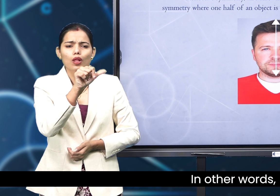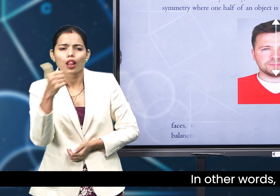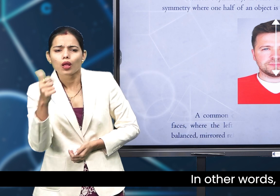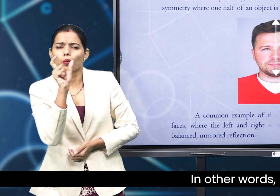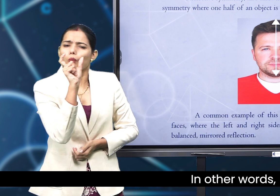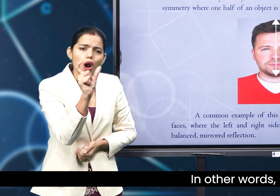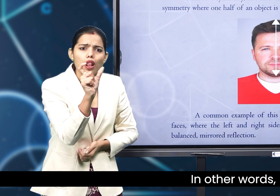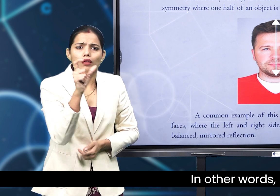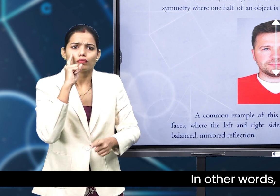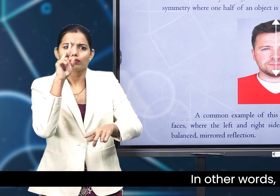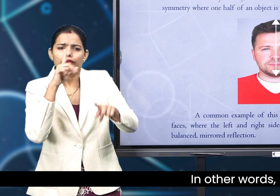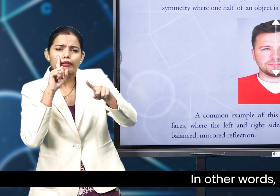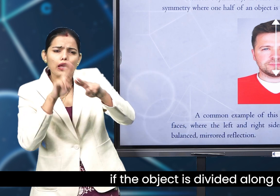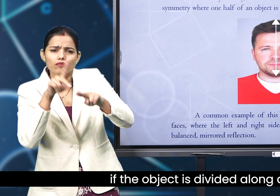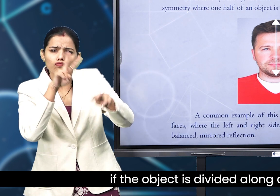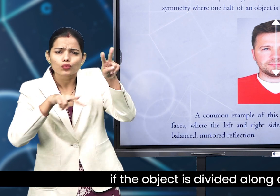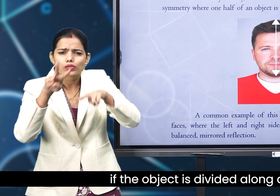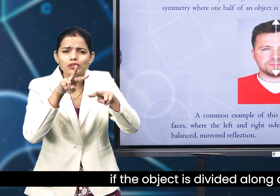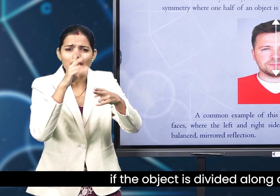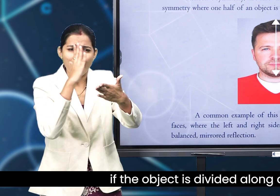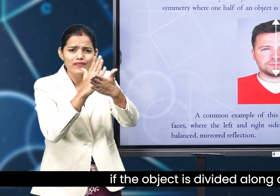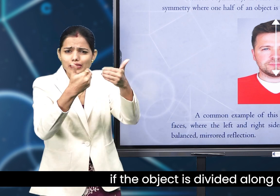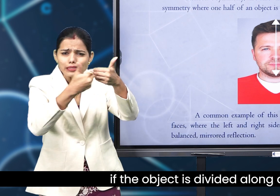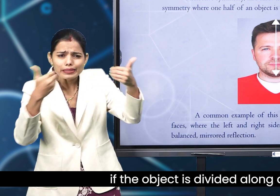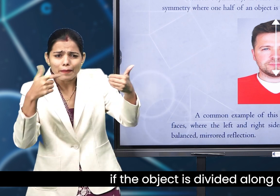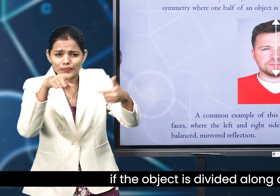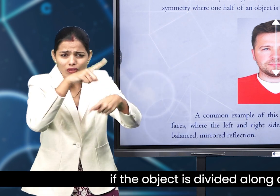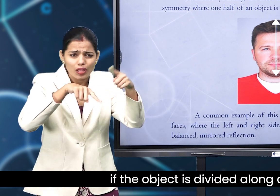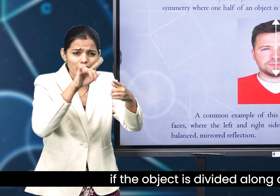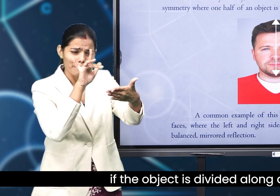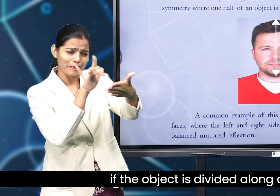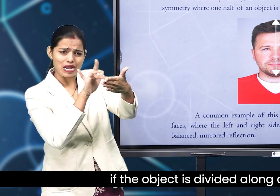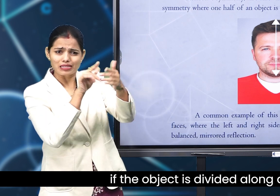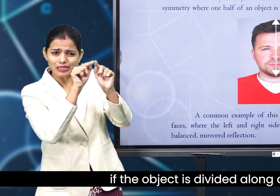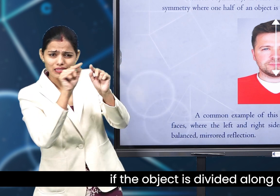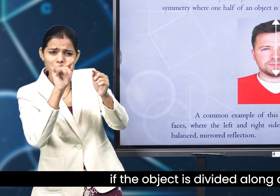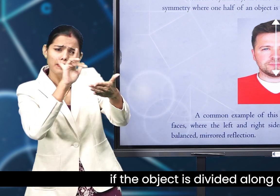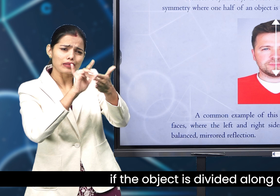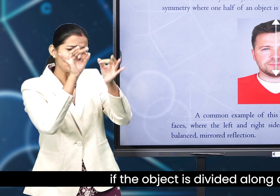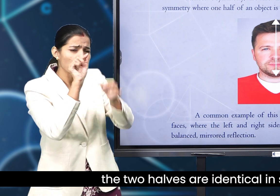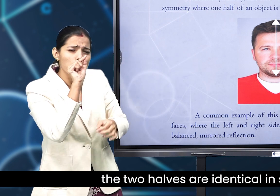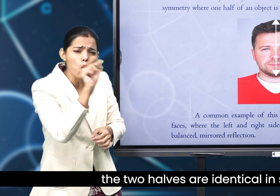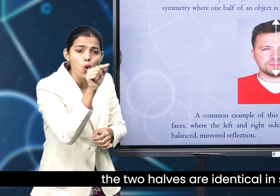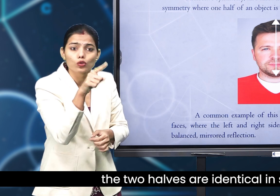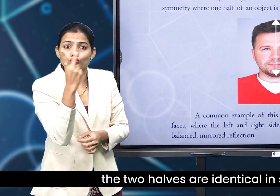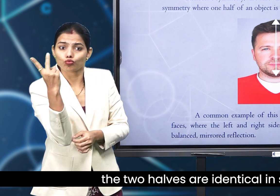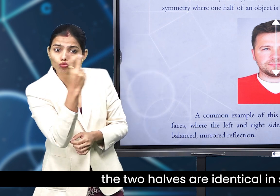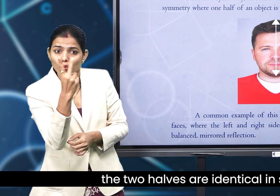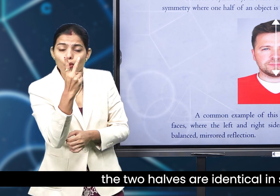In other words, if the object is divided along a central axis, the two halves are